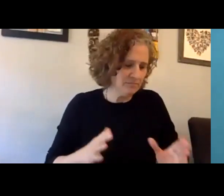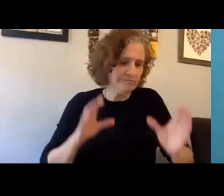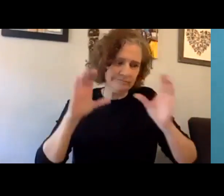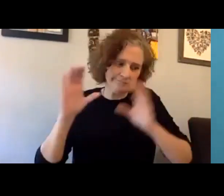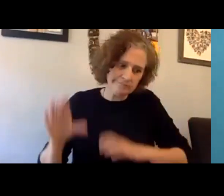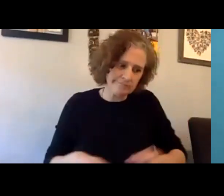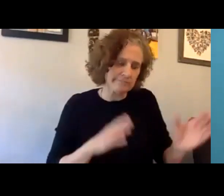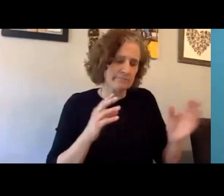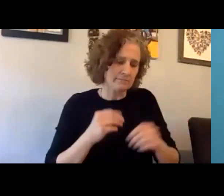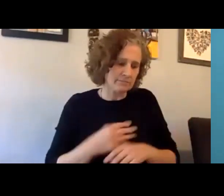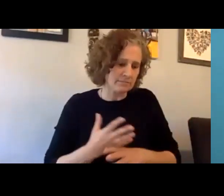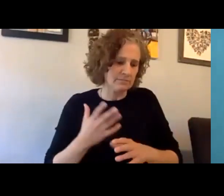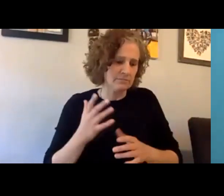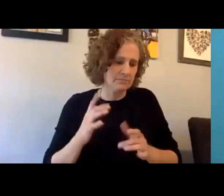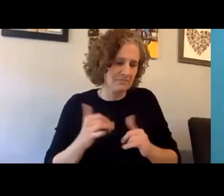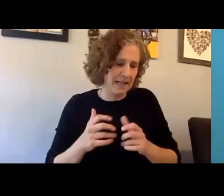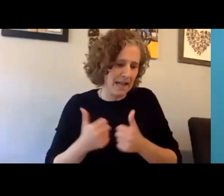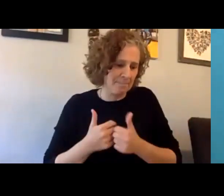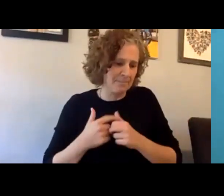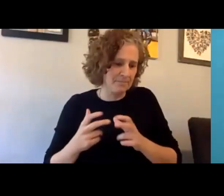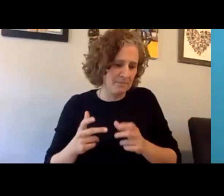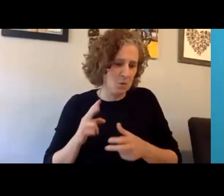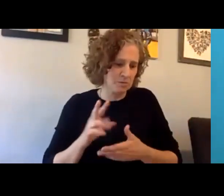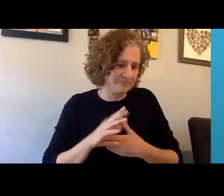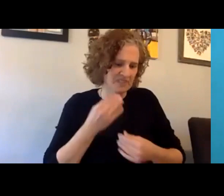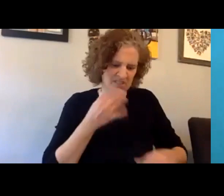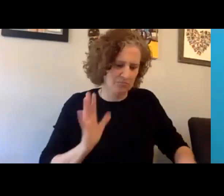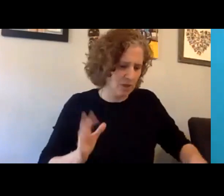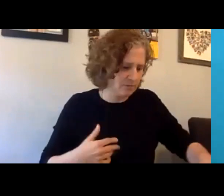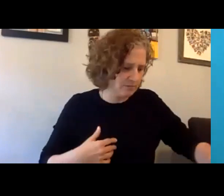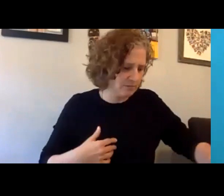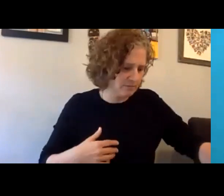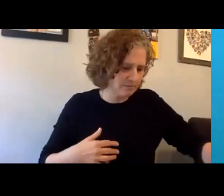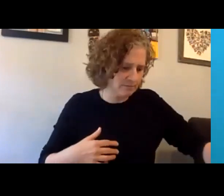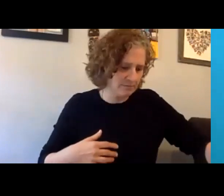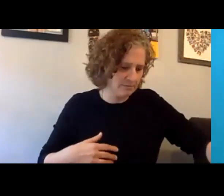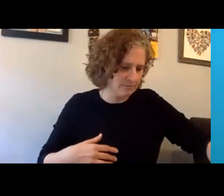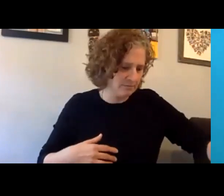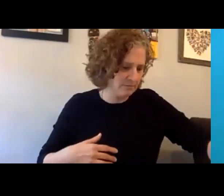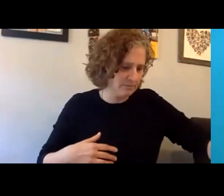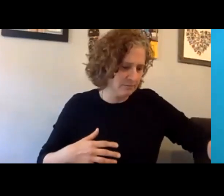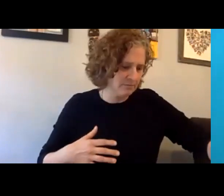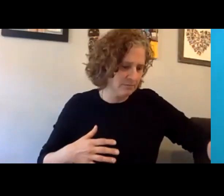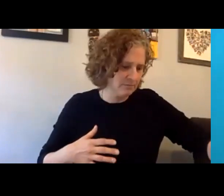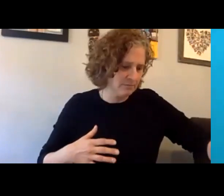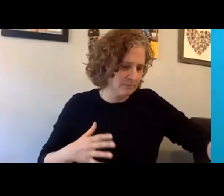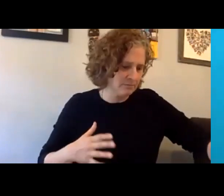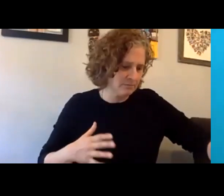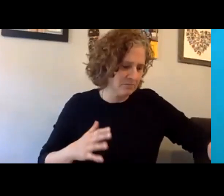Okay. All right, we talked about stay up overnight, playing games, video games, eating. Okay.